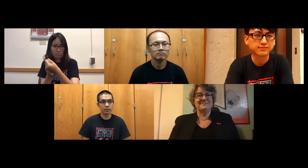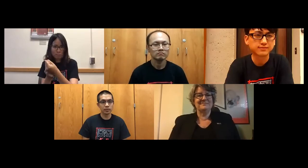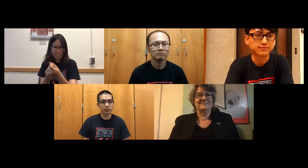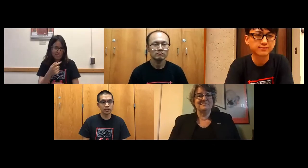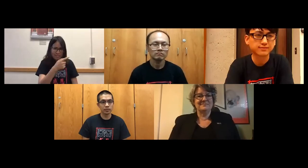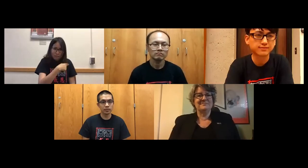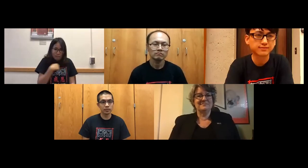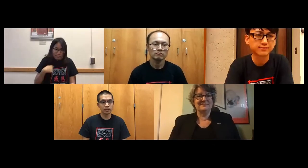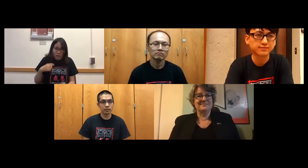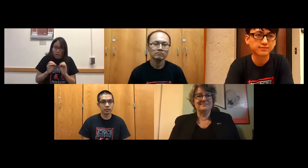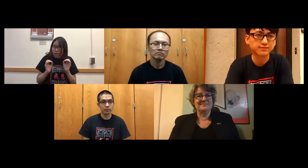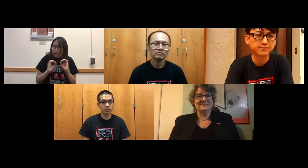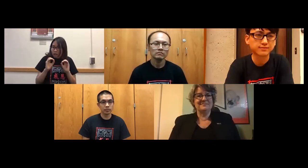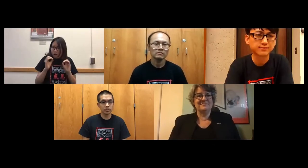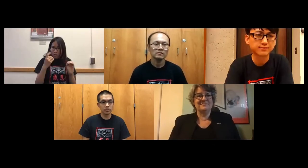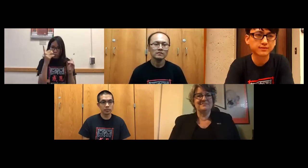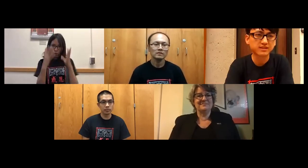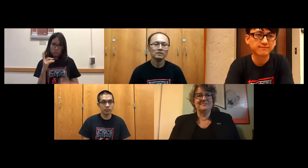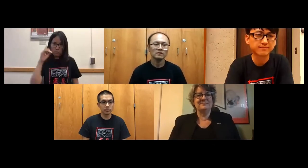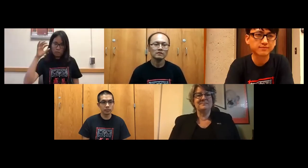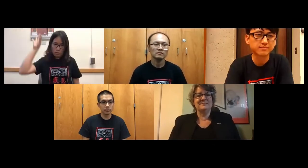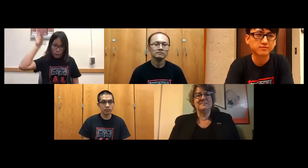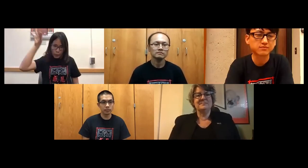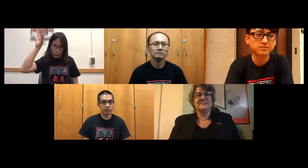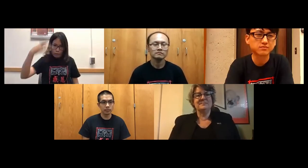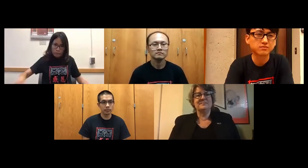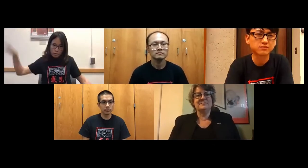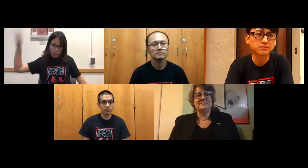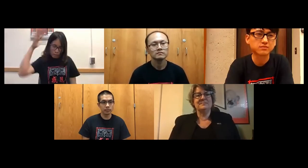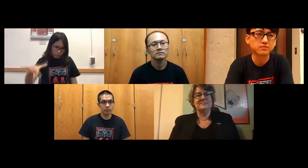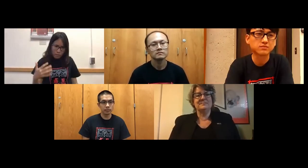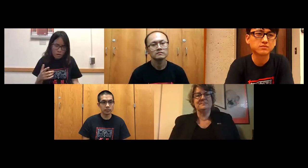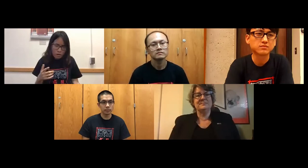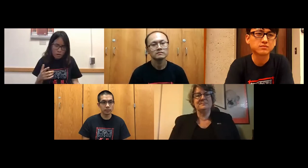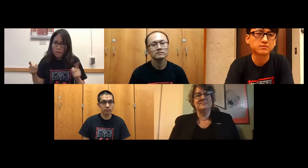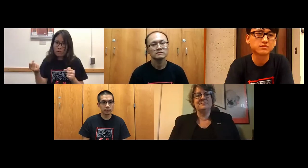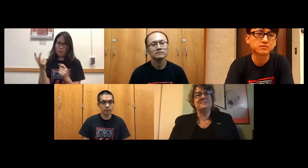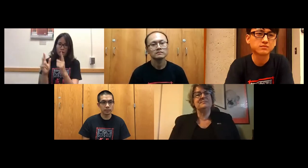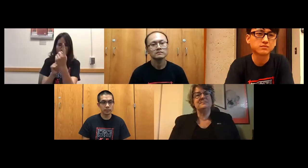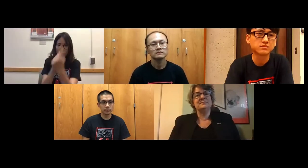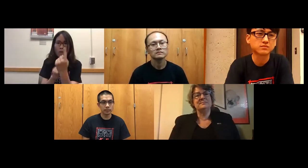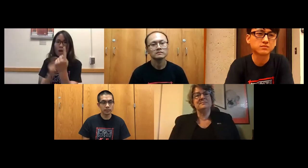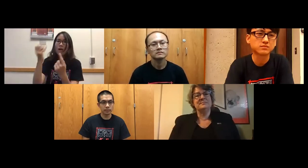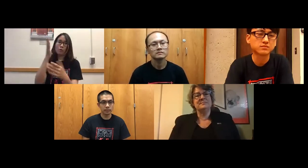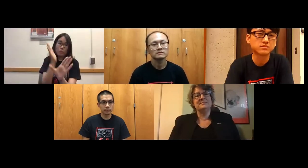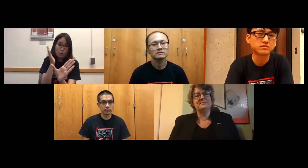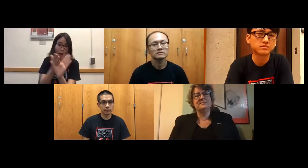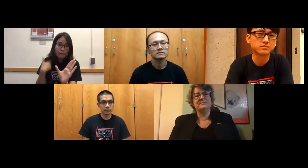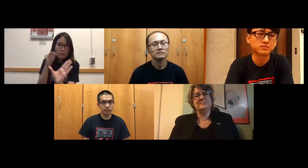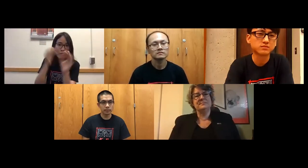one-on-one, and those kids get support. In China, we have nothing like that. We have a teacher who basically lectures,